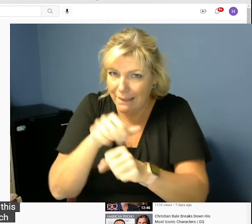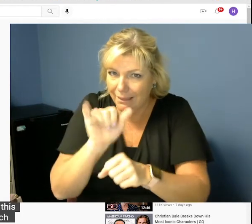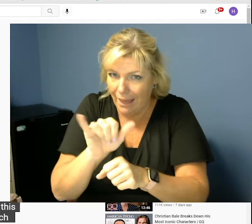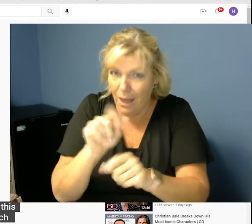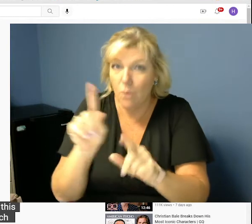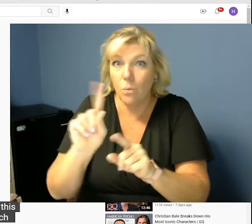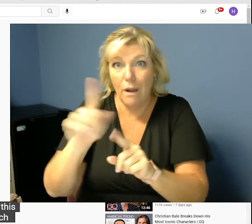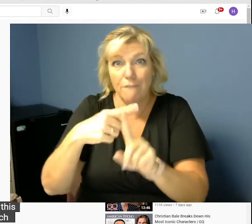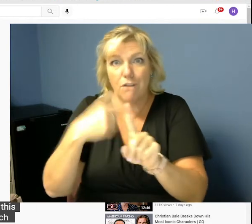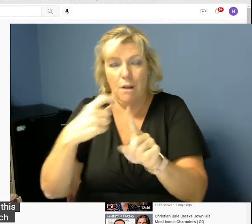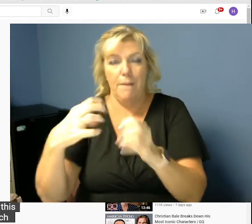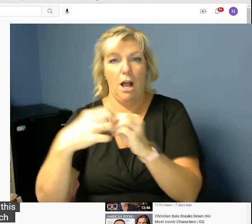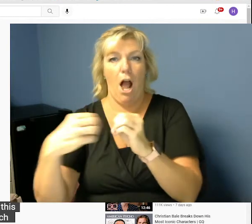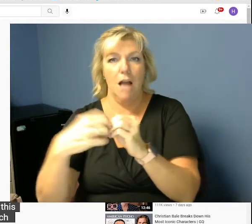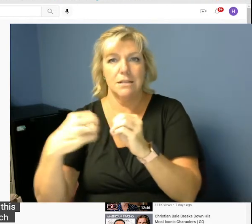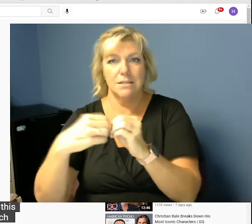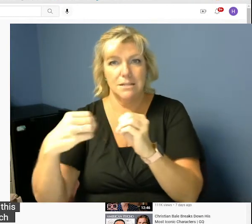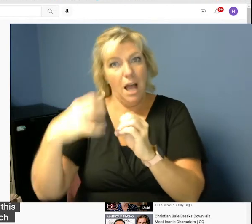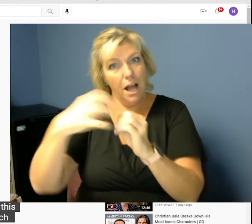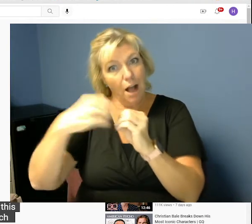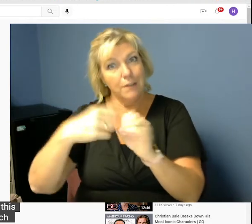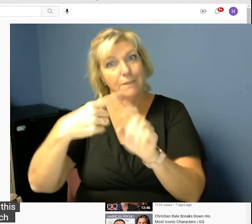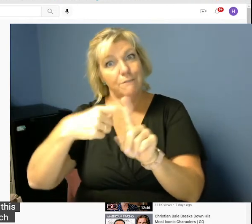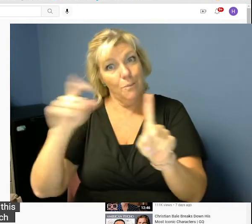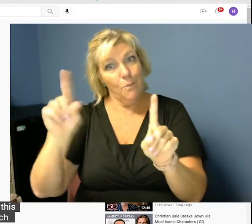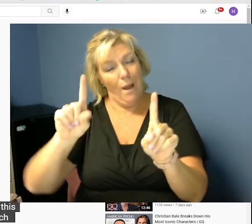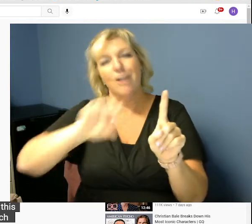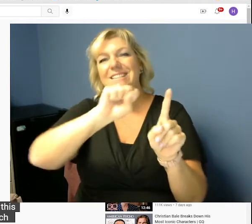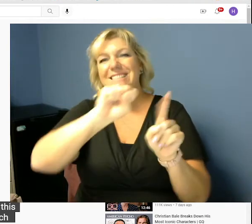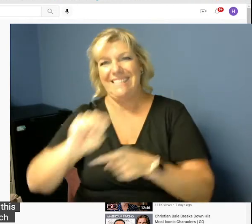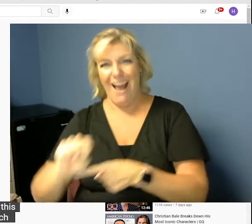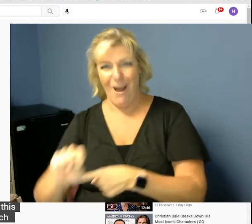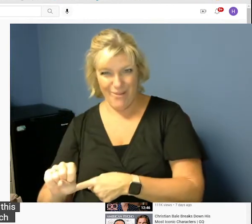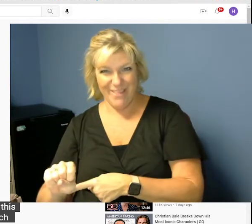the South. And so that's what's key about this is the